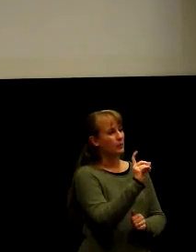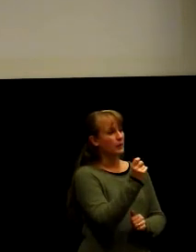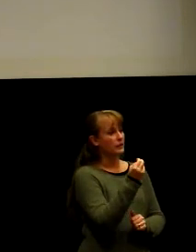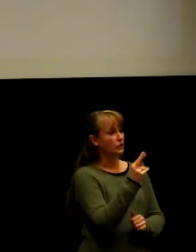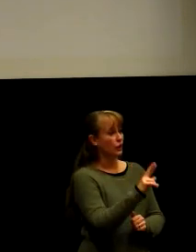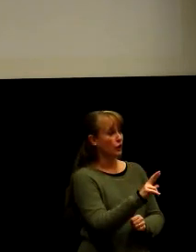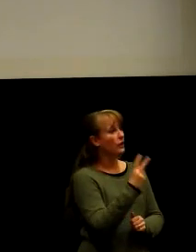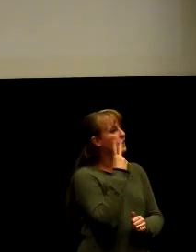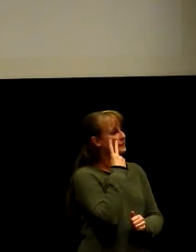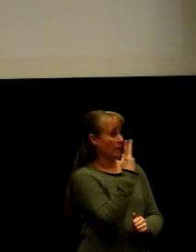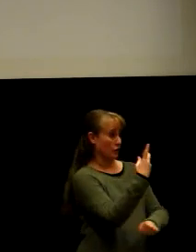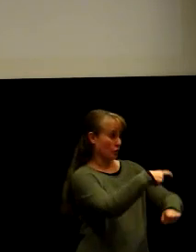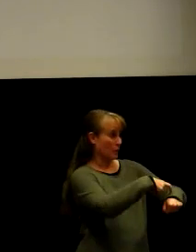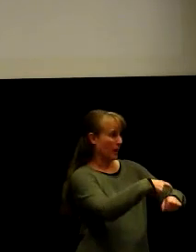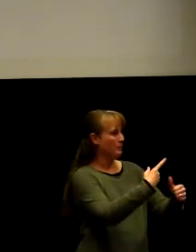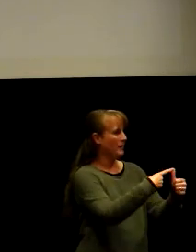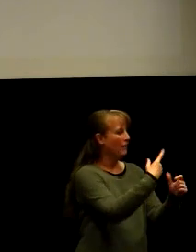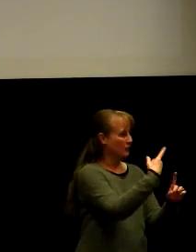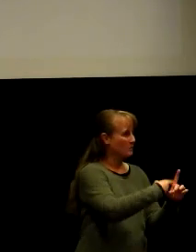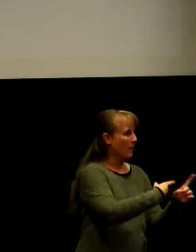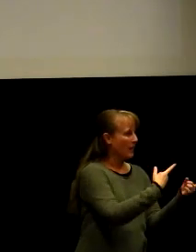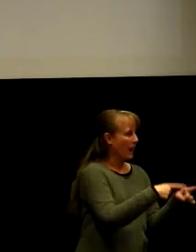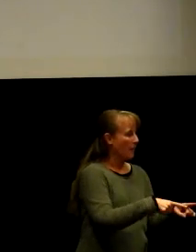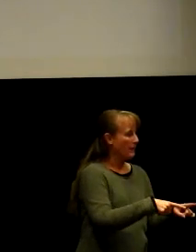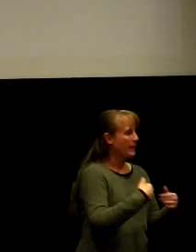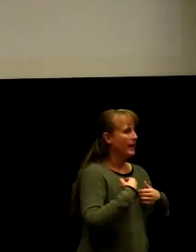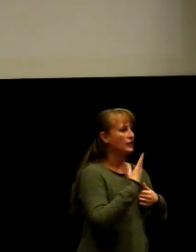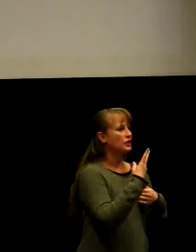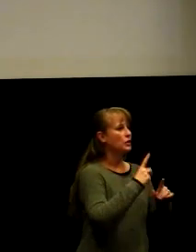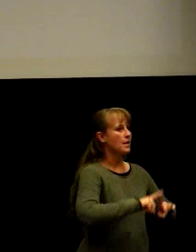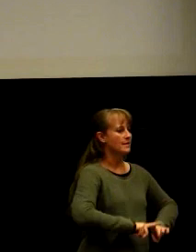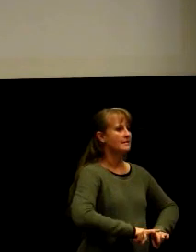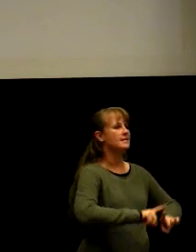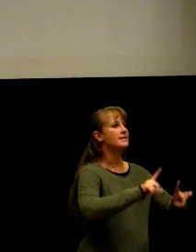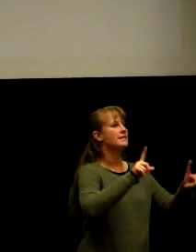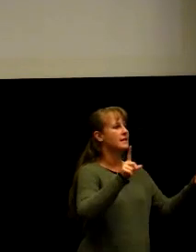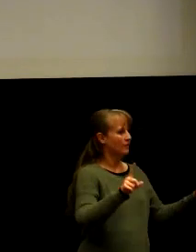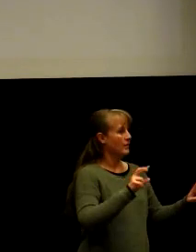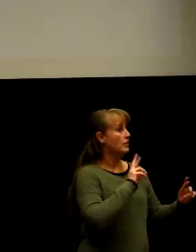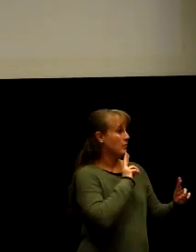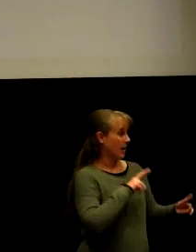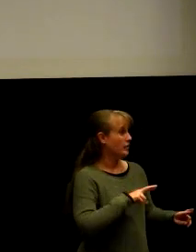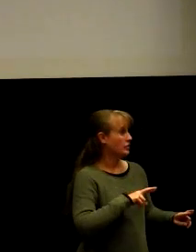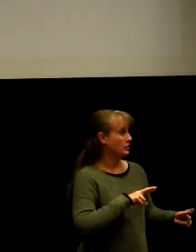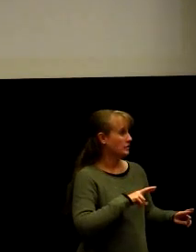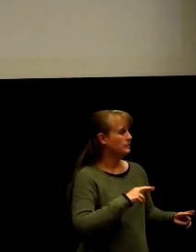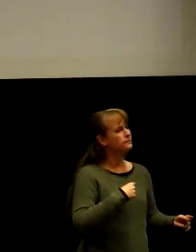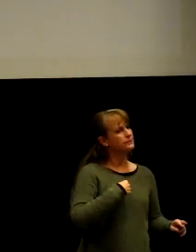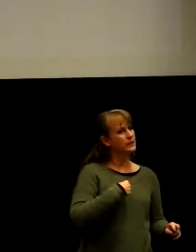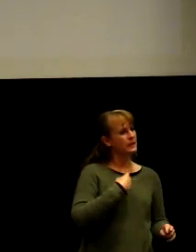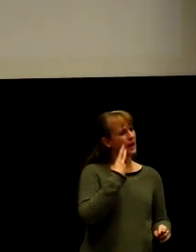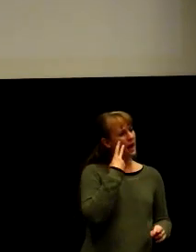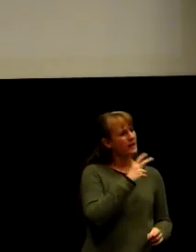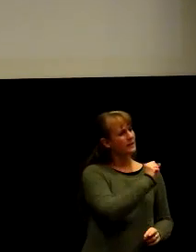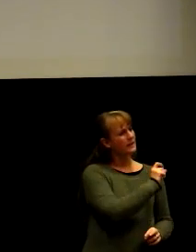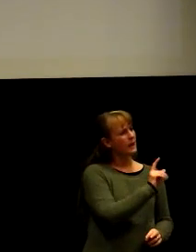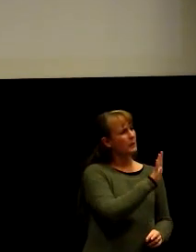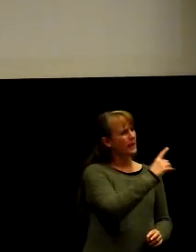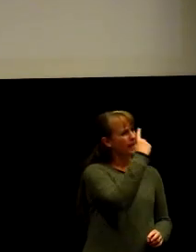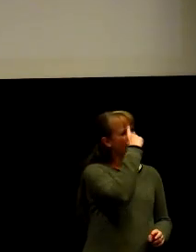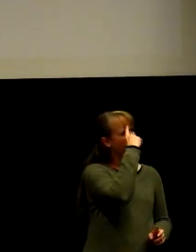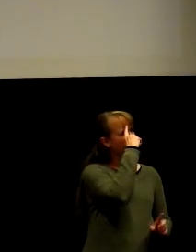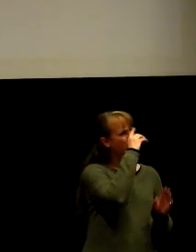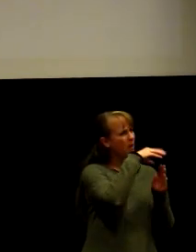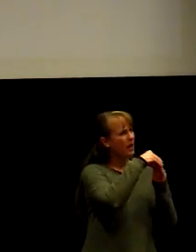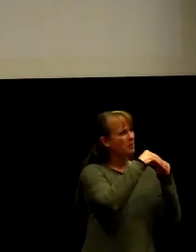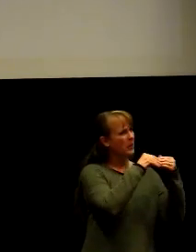saw the film two times in the first month or so and had two very different reactions to it. "I've seen Stanley Kubrick's mind-bending,